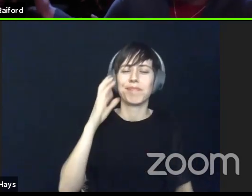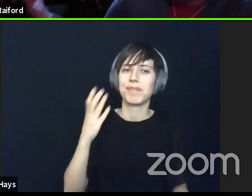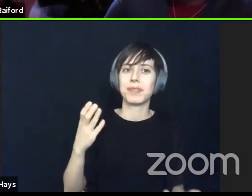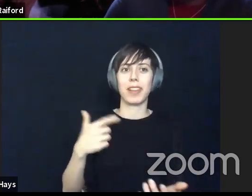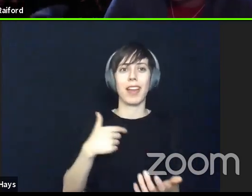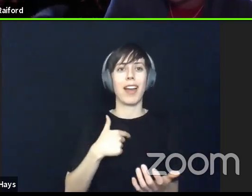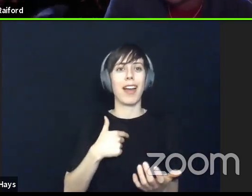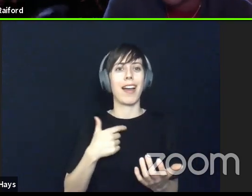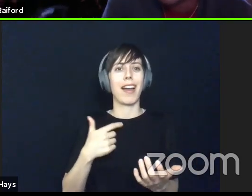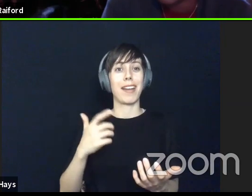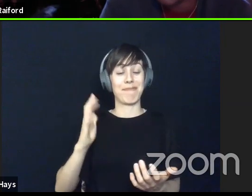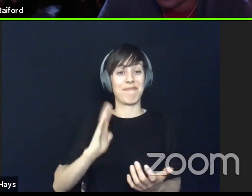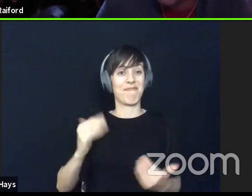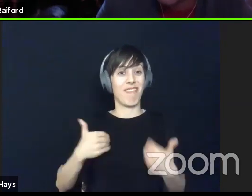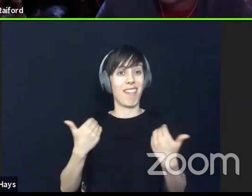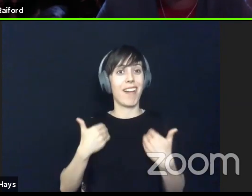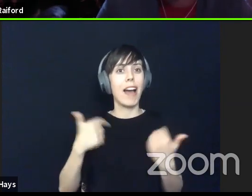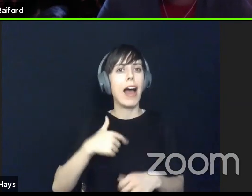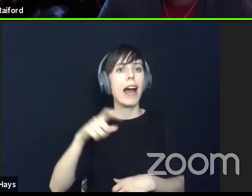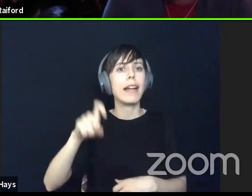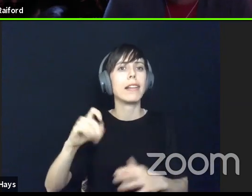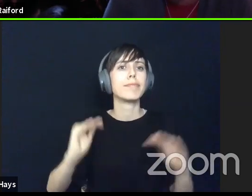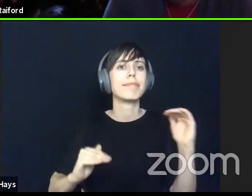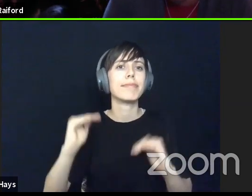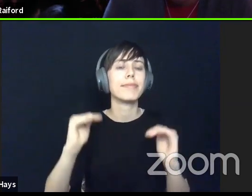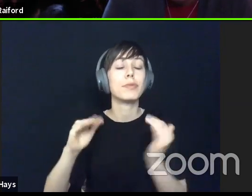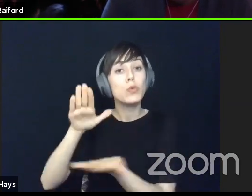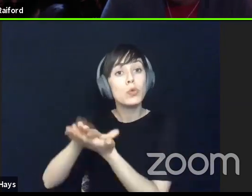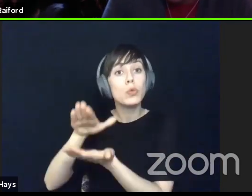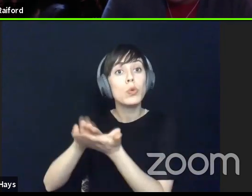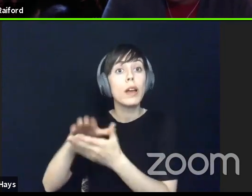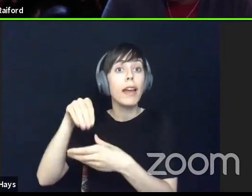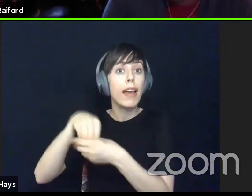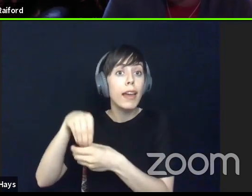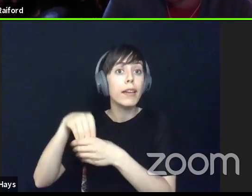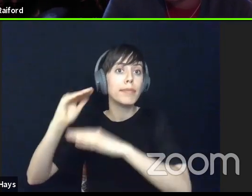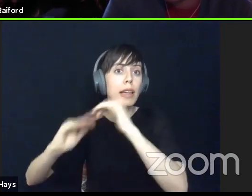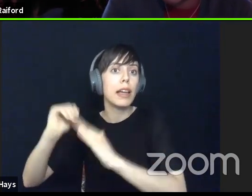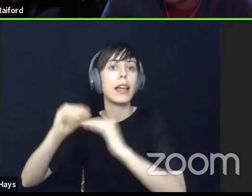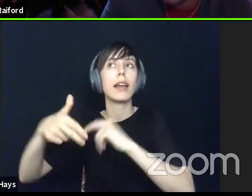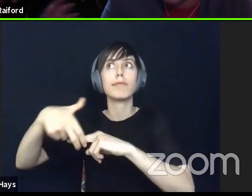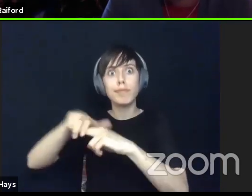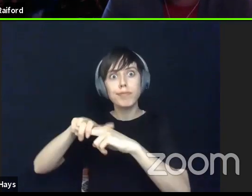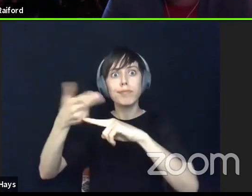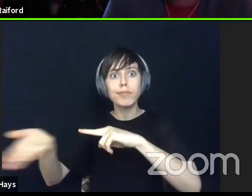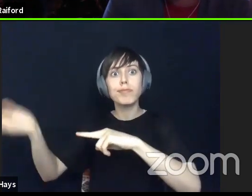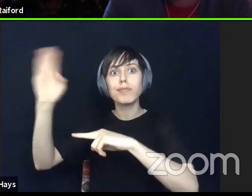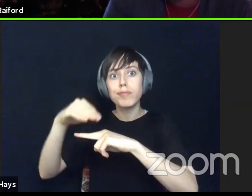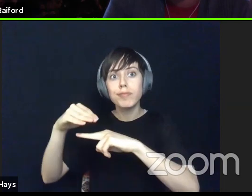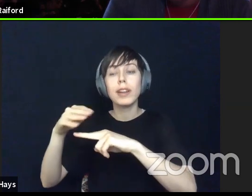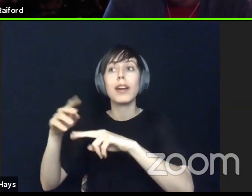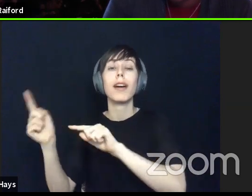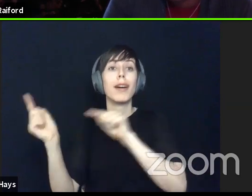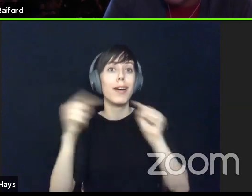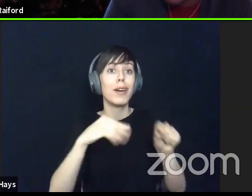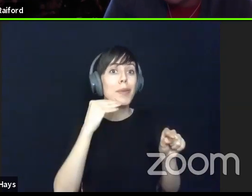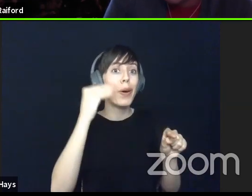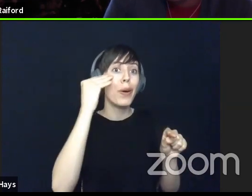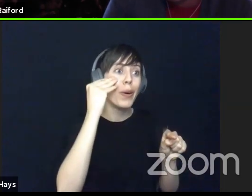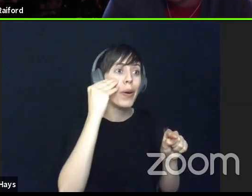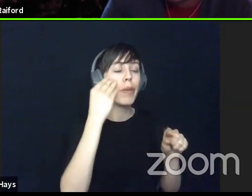go walk into a park, or having space that's outside of, you know, sitting in front of a video game or just being in your room.